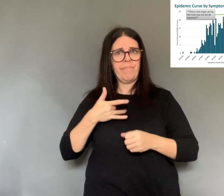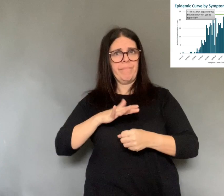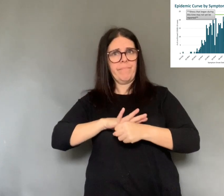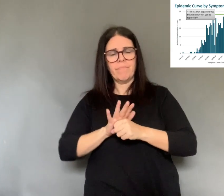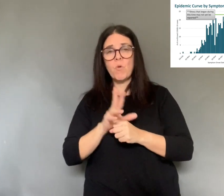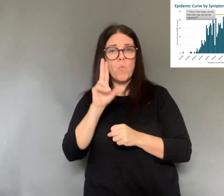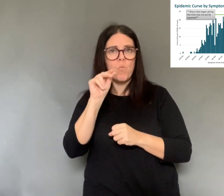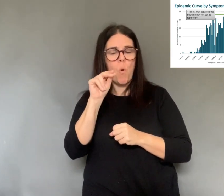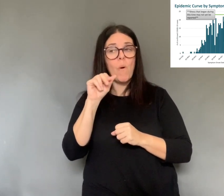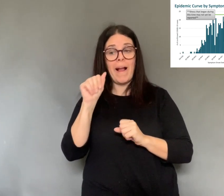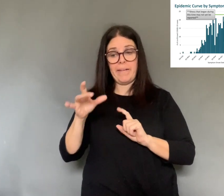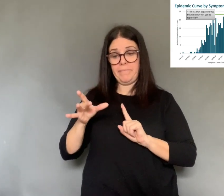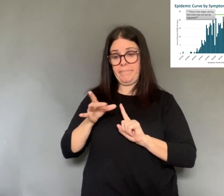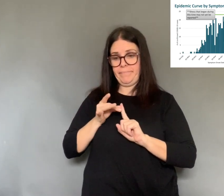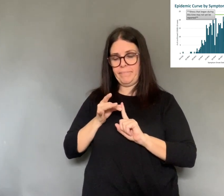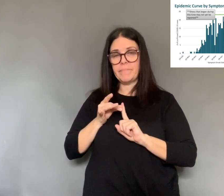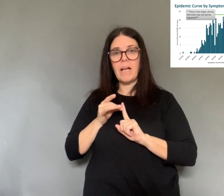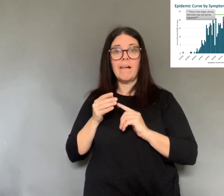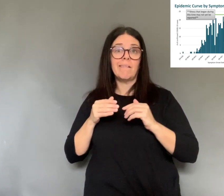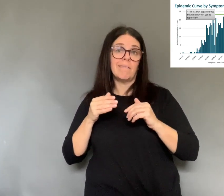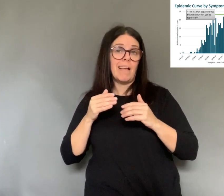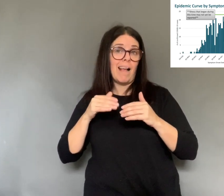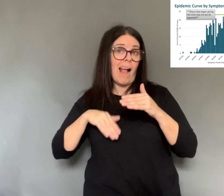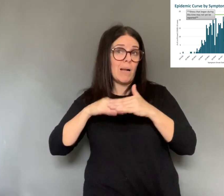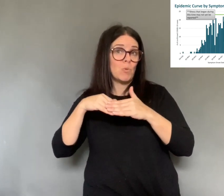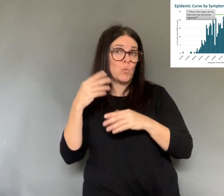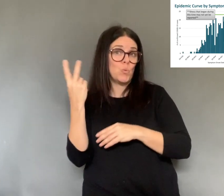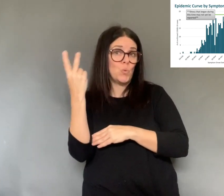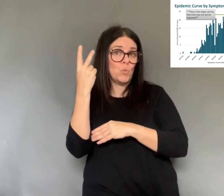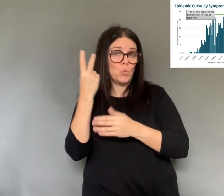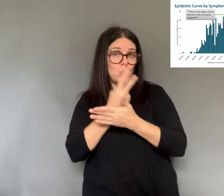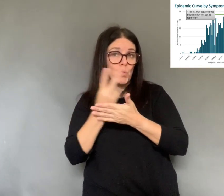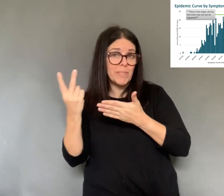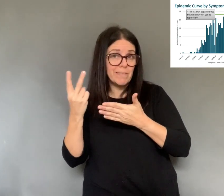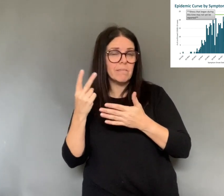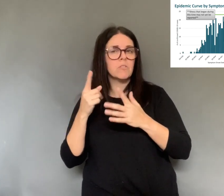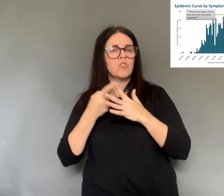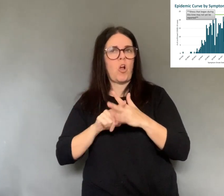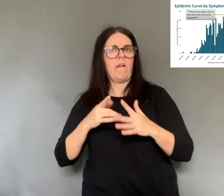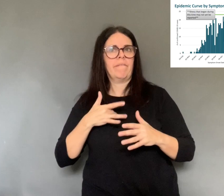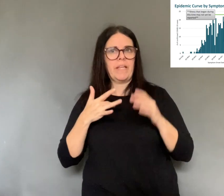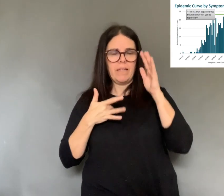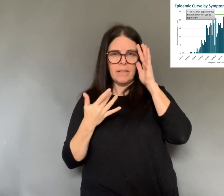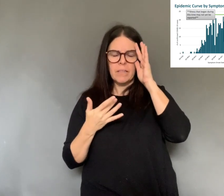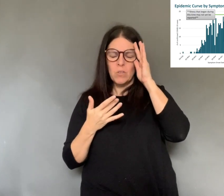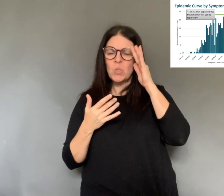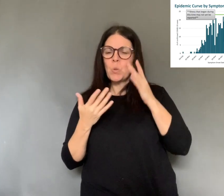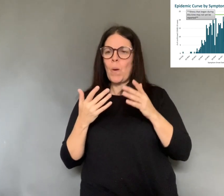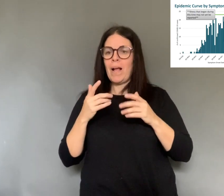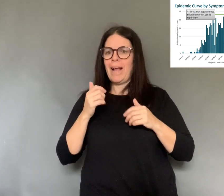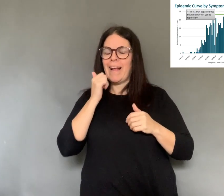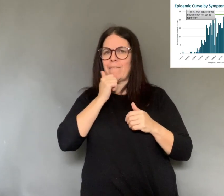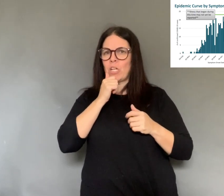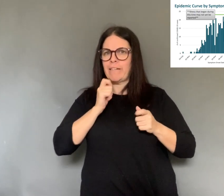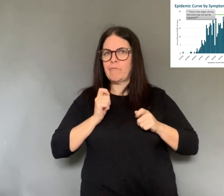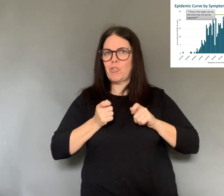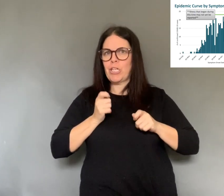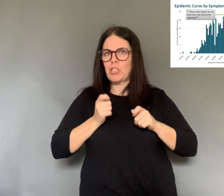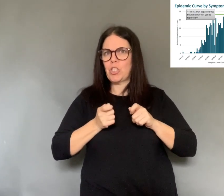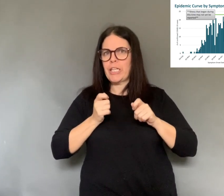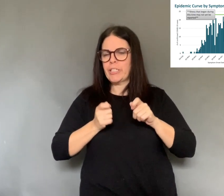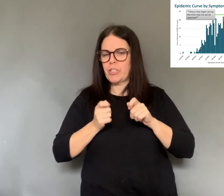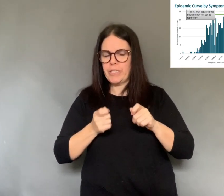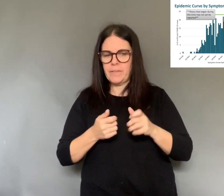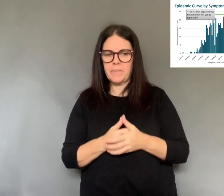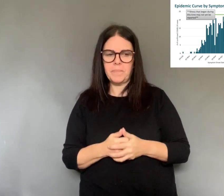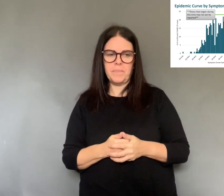exposure. It may take up to 14 days to show symptoms. In order to minimize the impact of day-to-day variation, another way to look